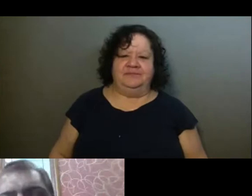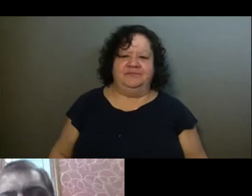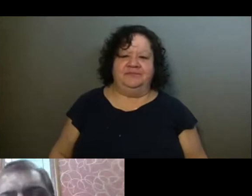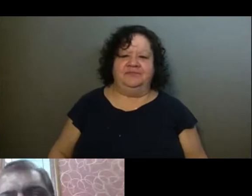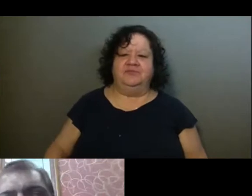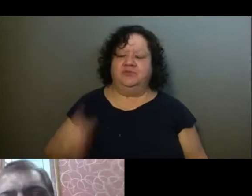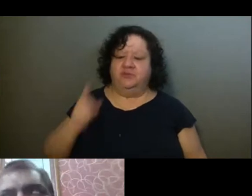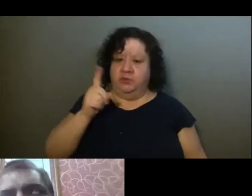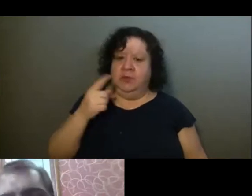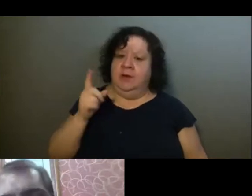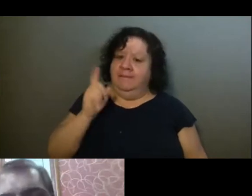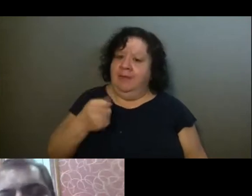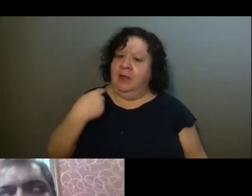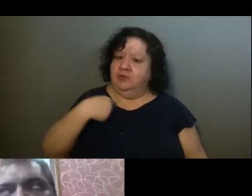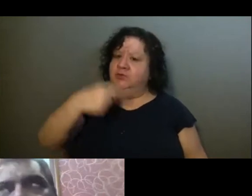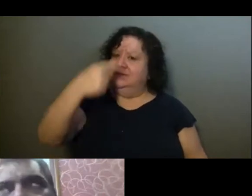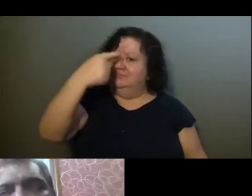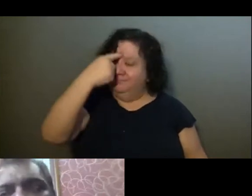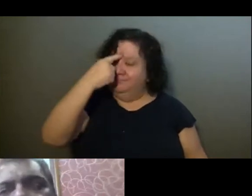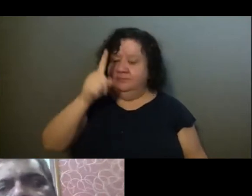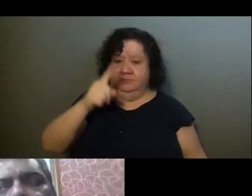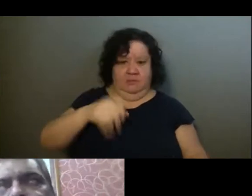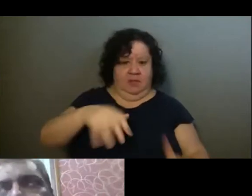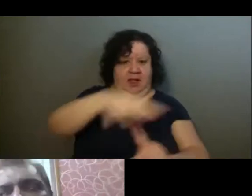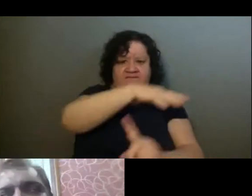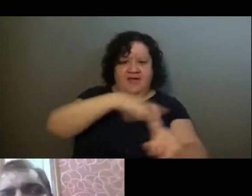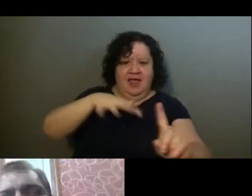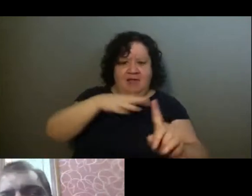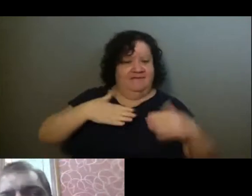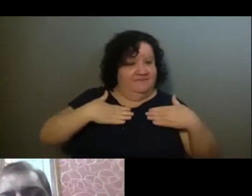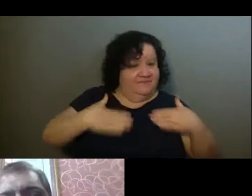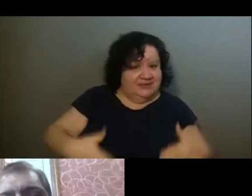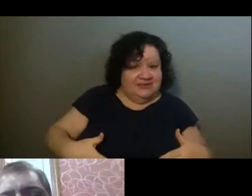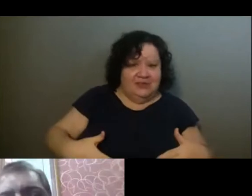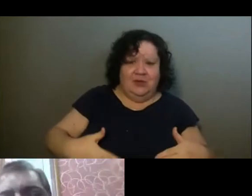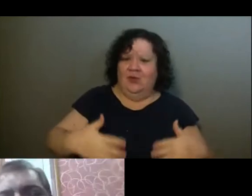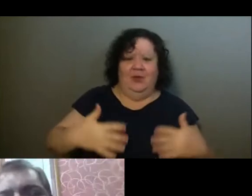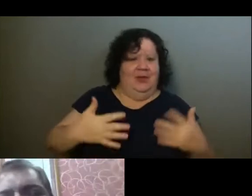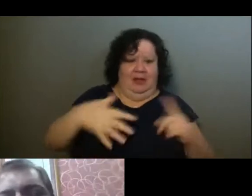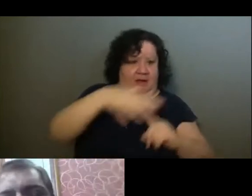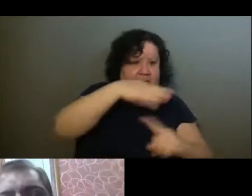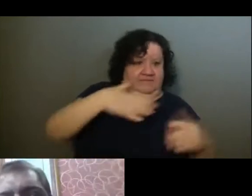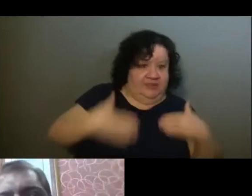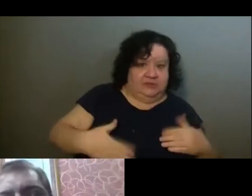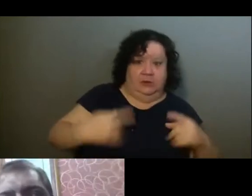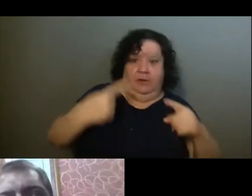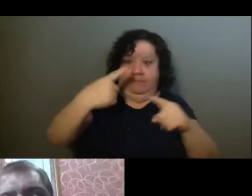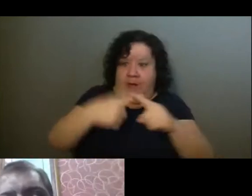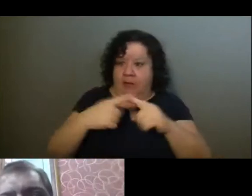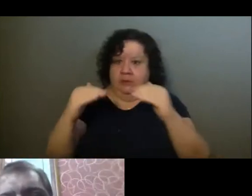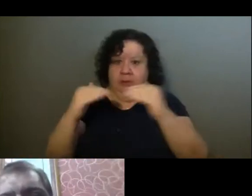with emergency situation and during emergency situation. So quickly, how the solution works. So the first component of the solution